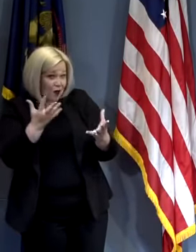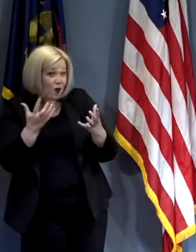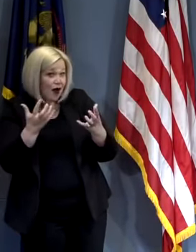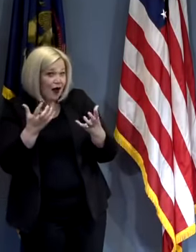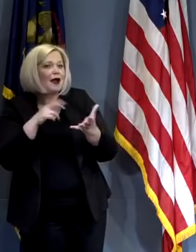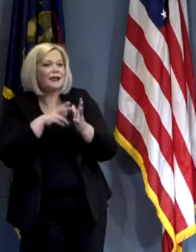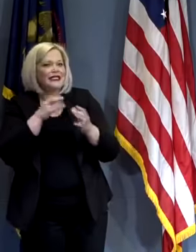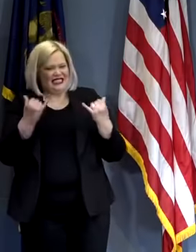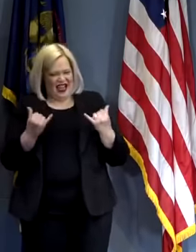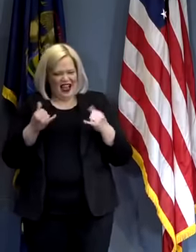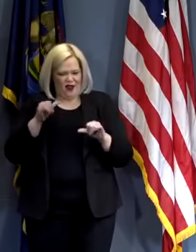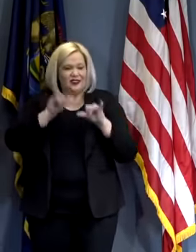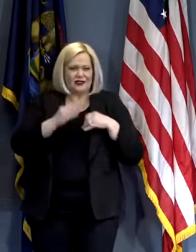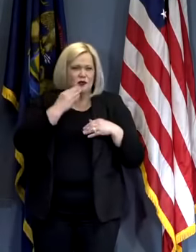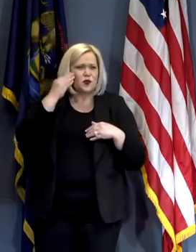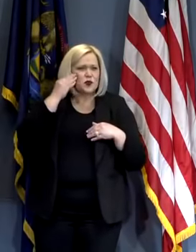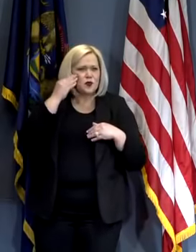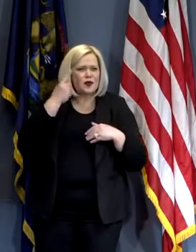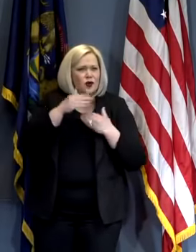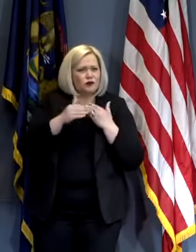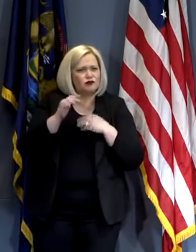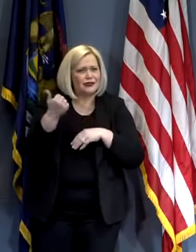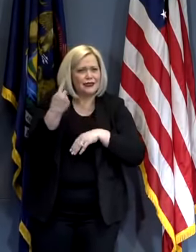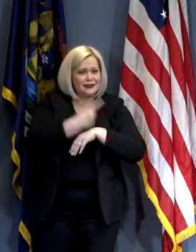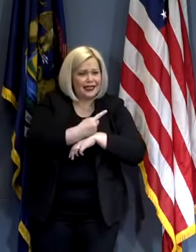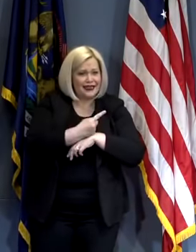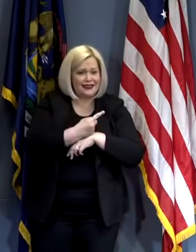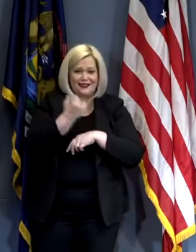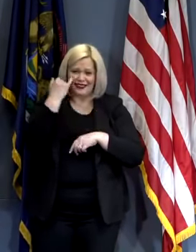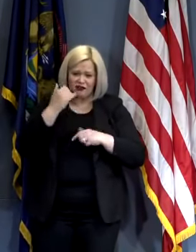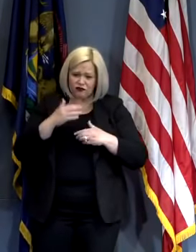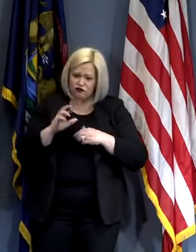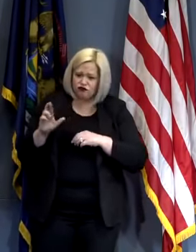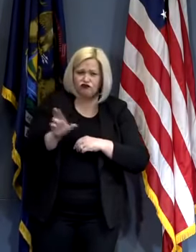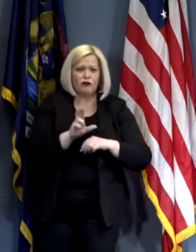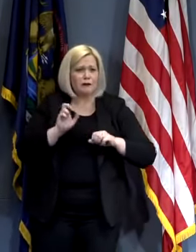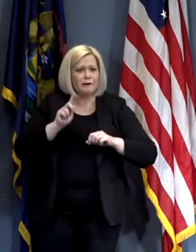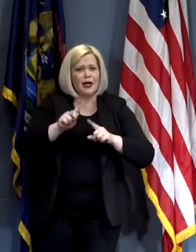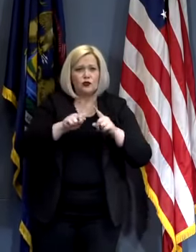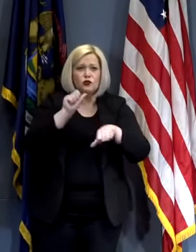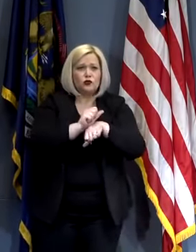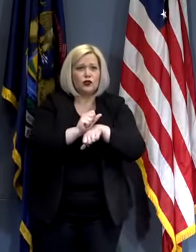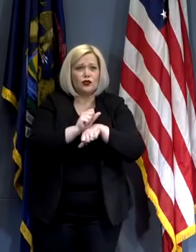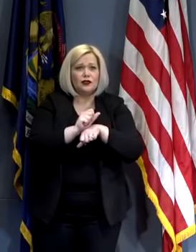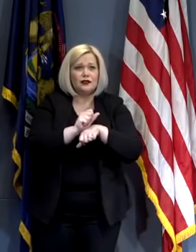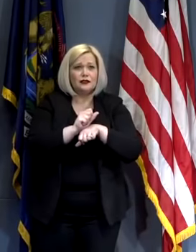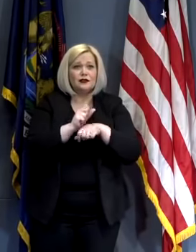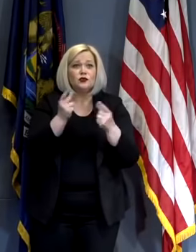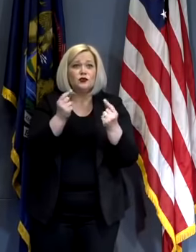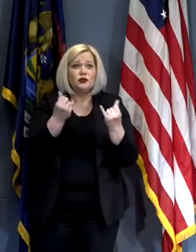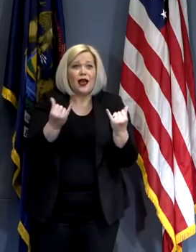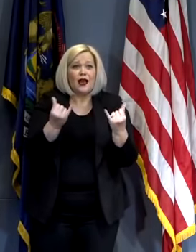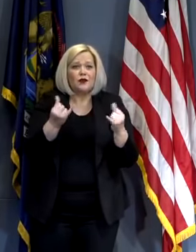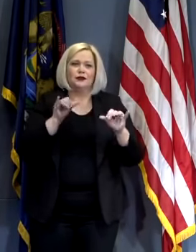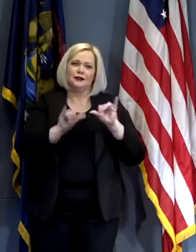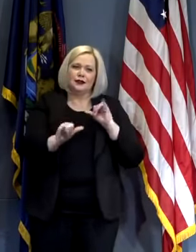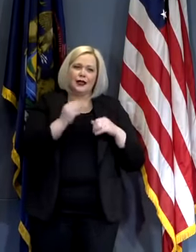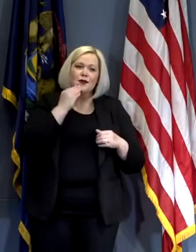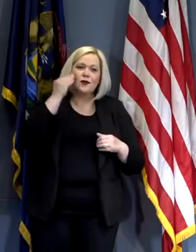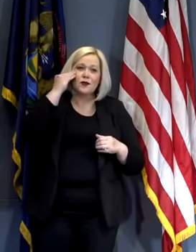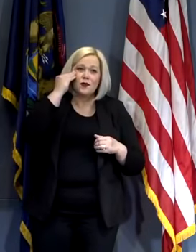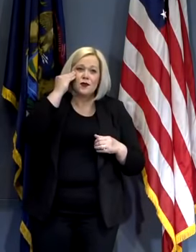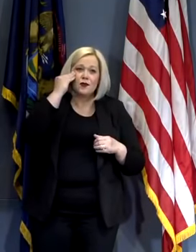to do that in 10 days. To those of you who want to get back to work as soon as possible, stay home. To those of you who made